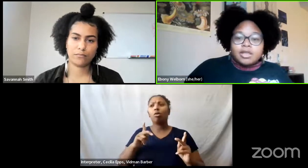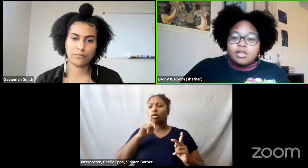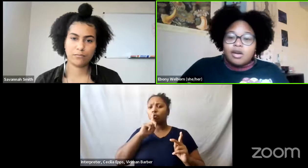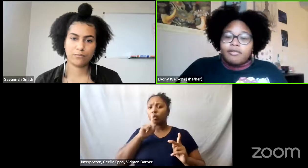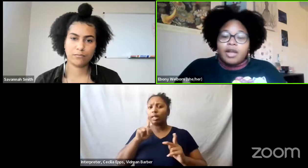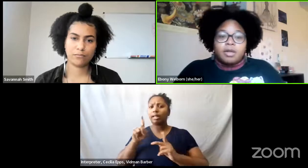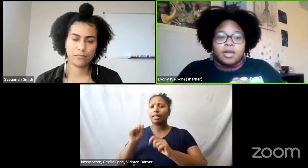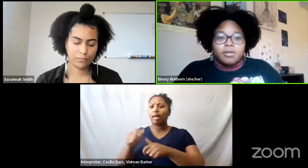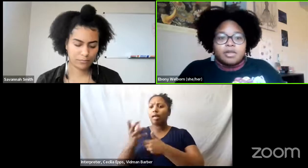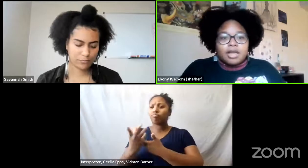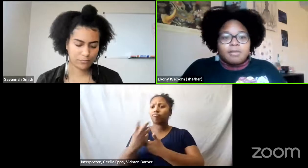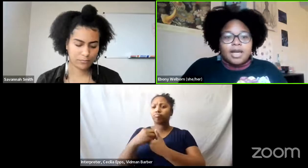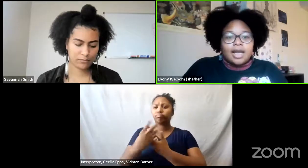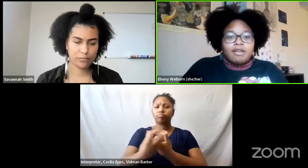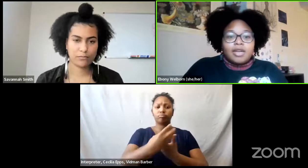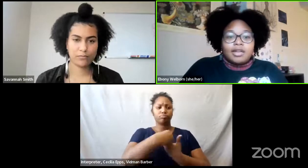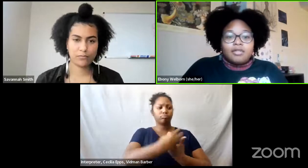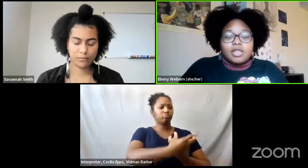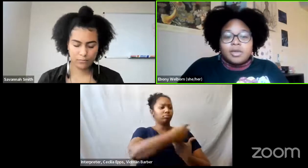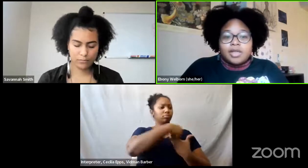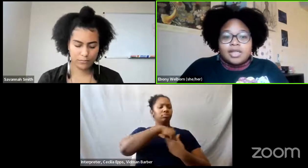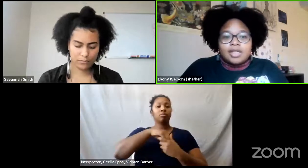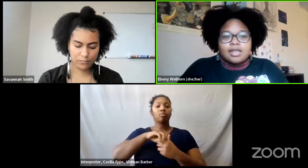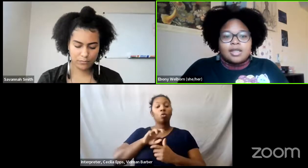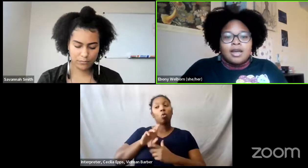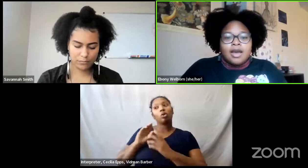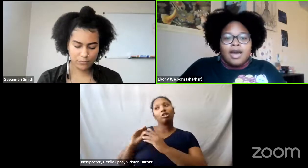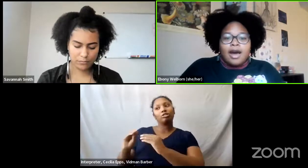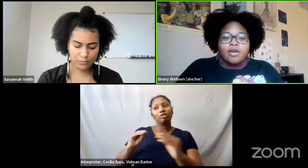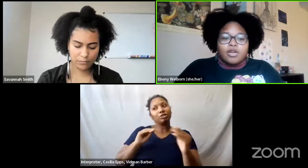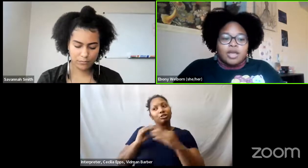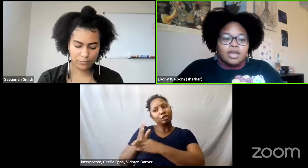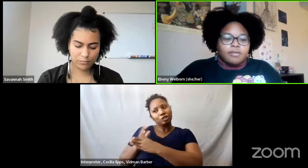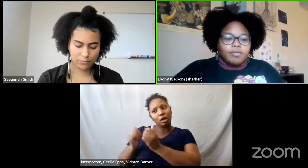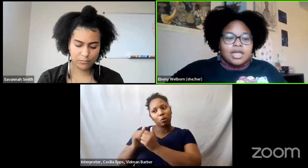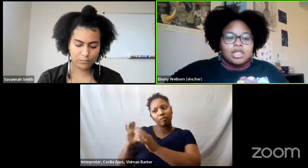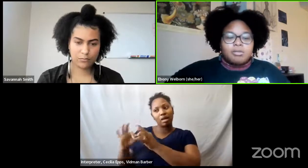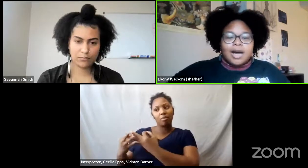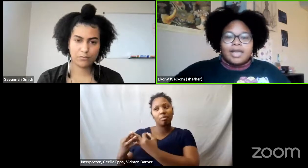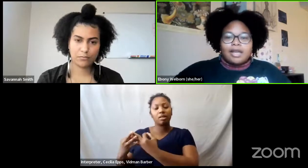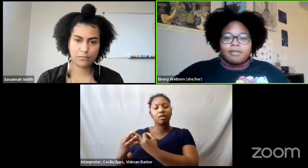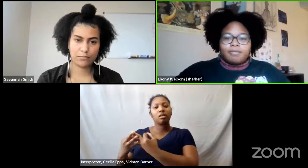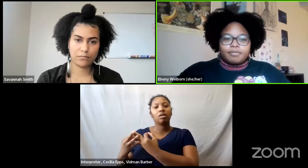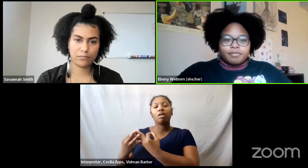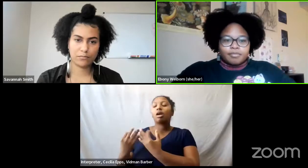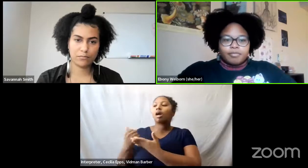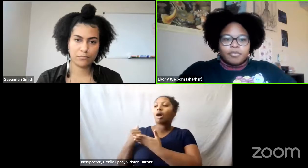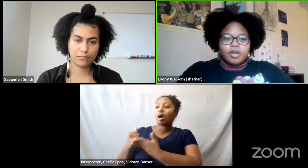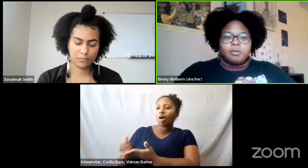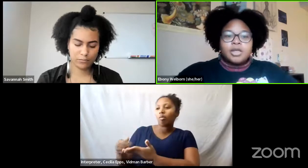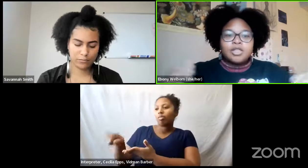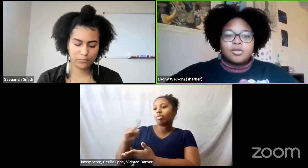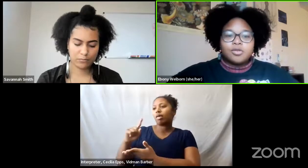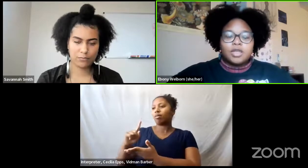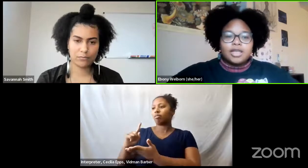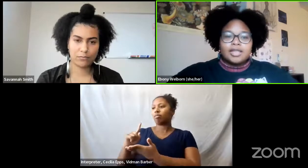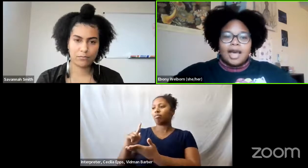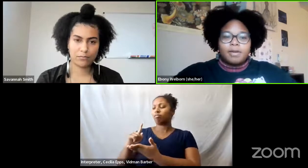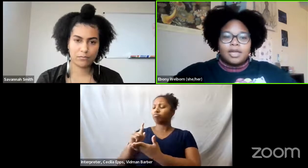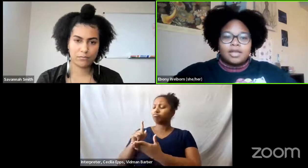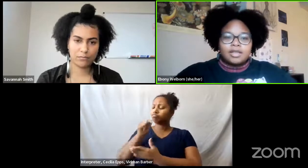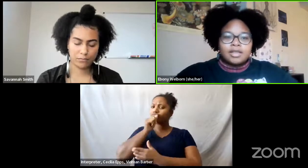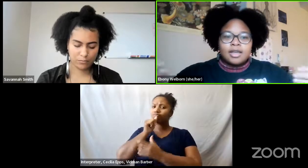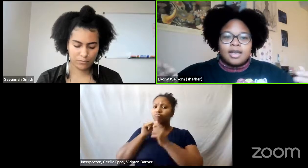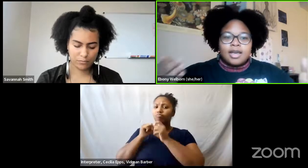water, especially to our family members that might have negative experiences, how you can let your body push through